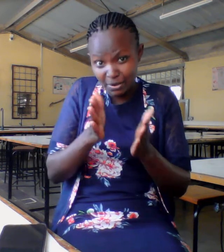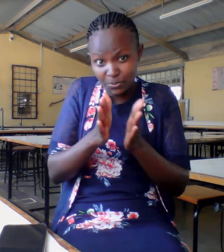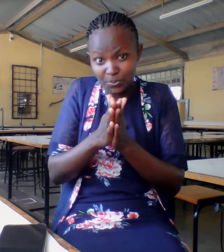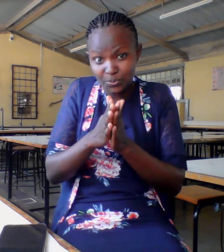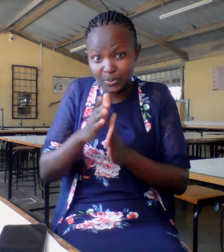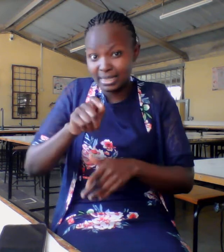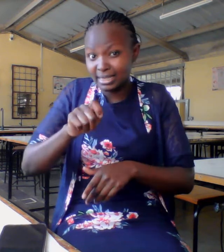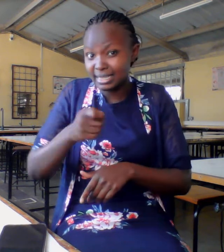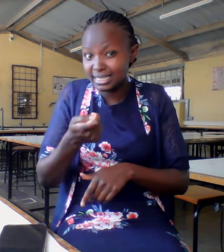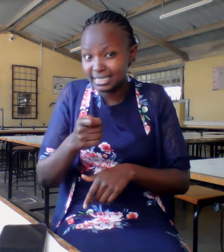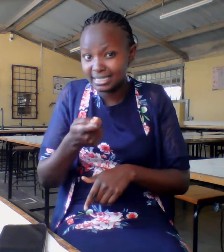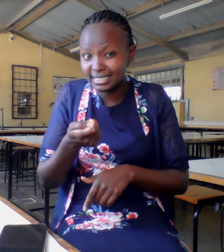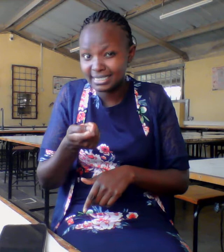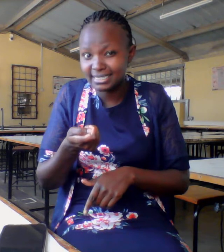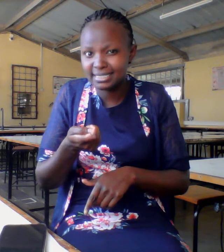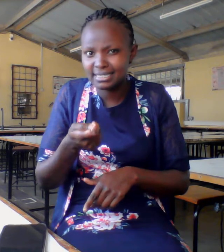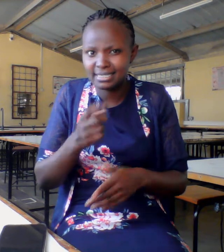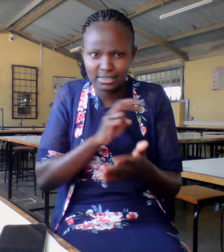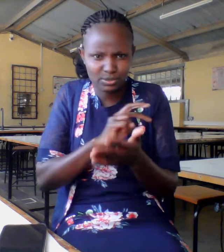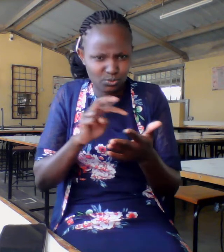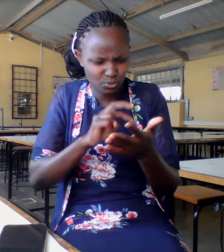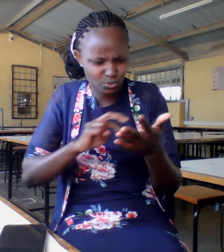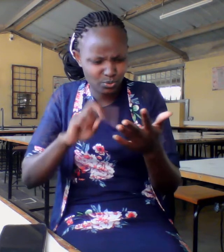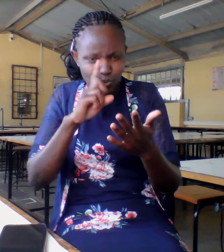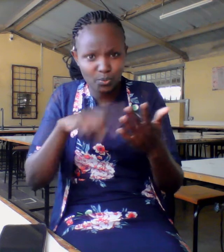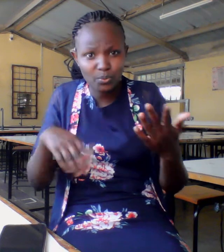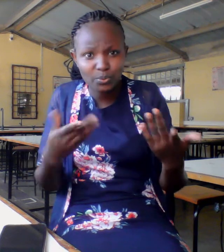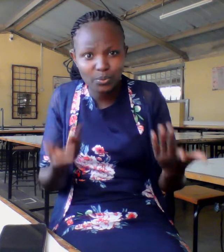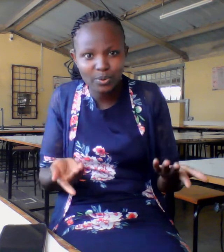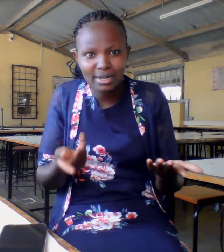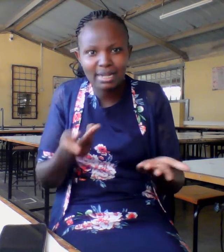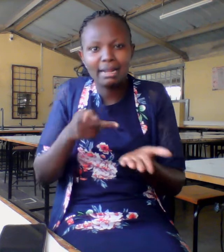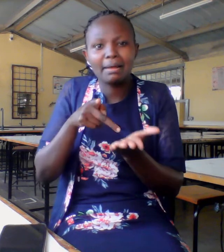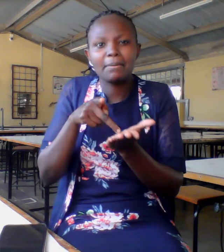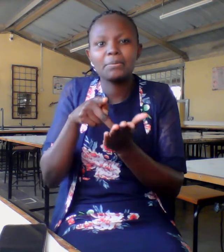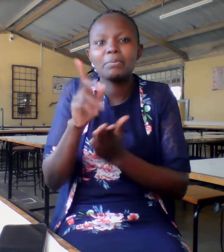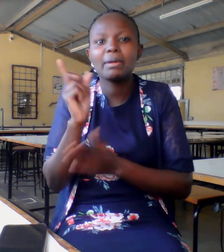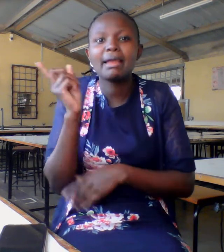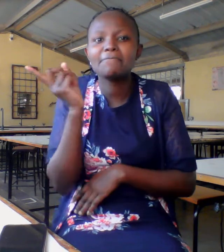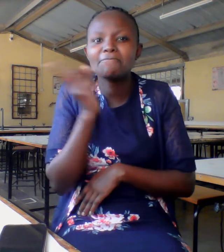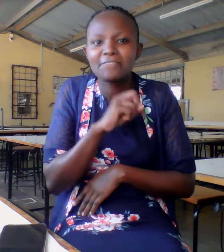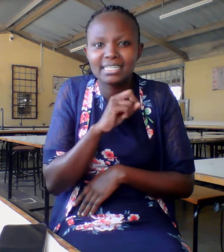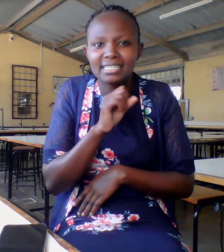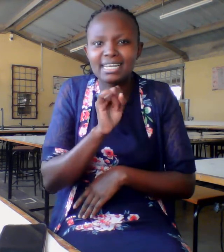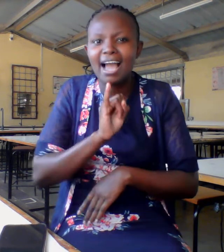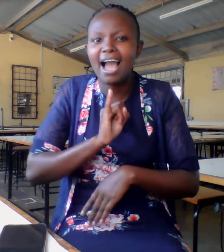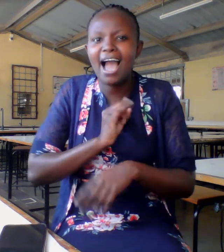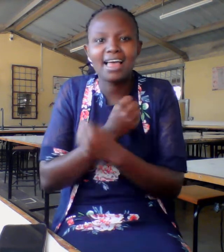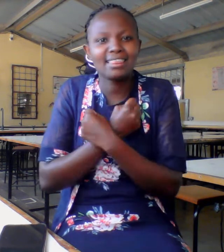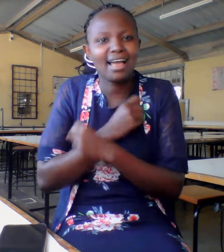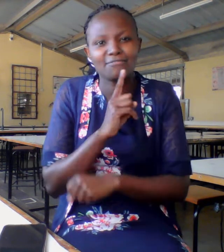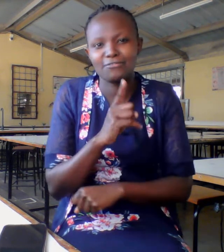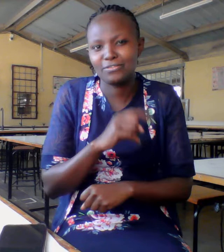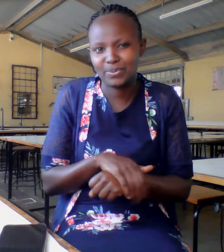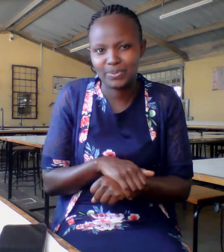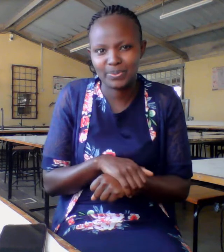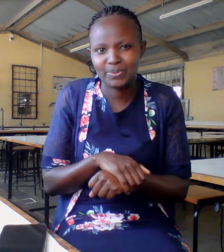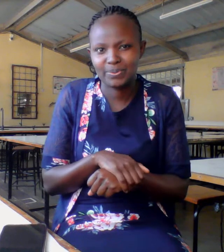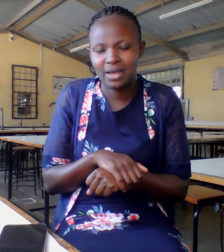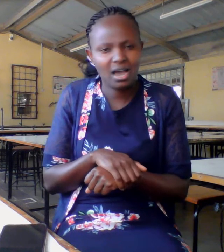key that read, "Paid in full. I love you." The young man